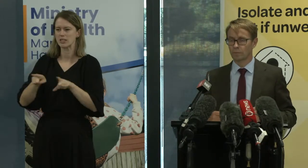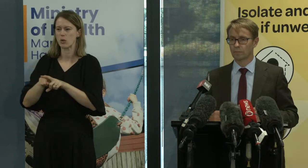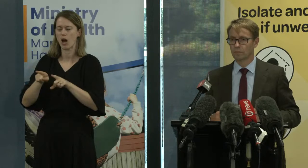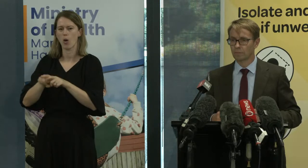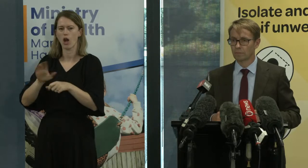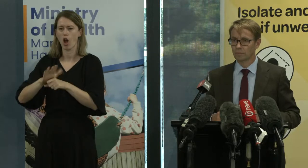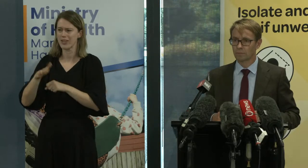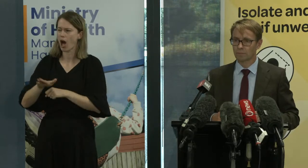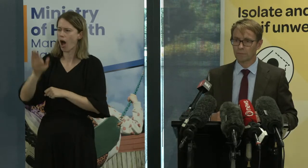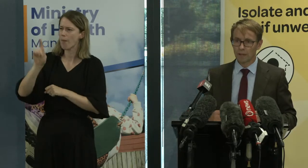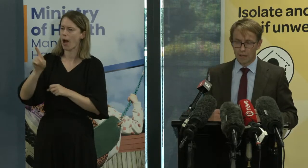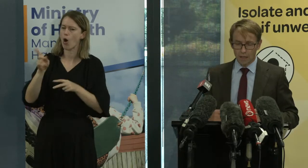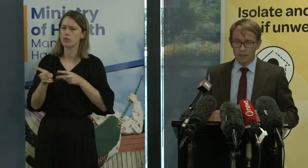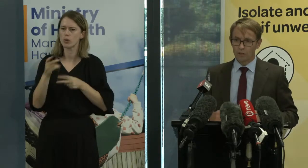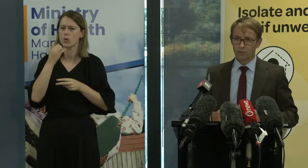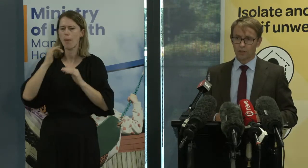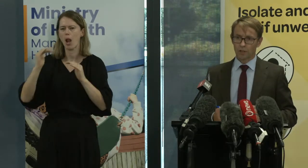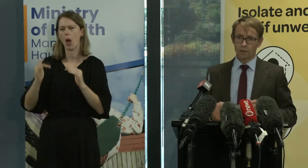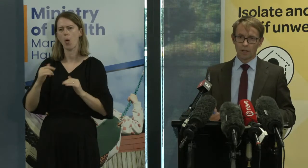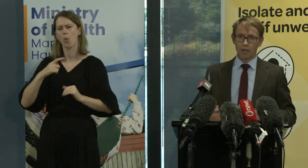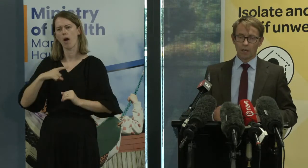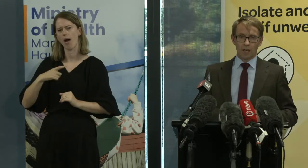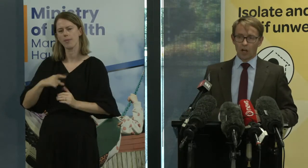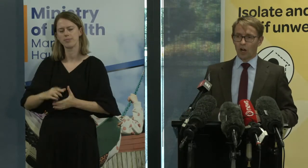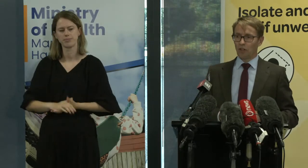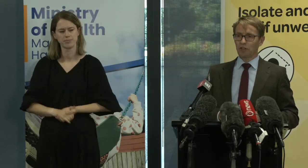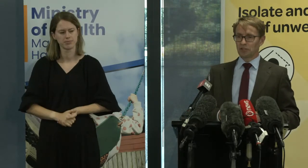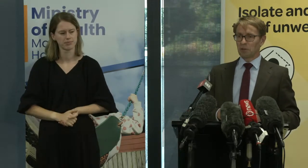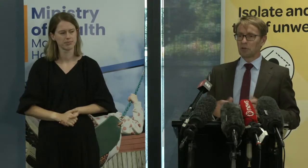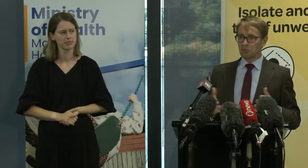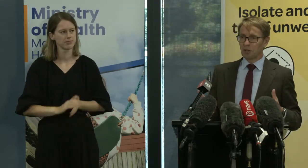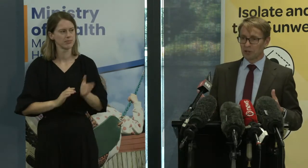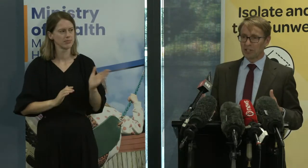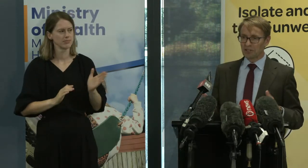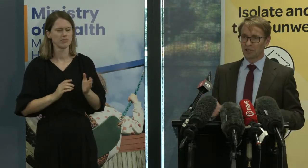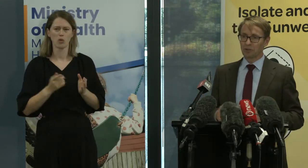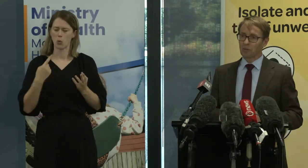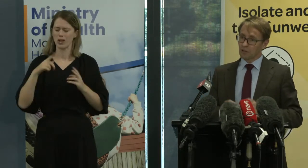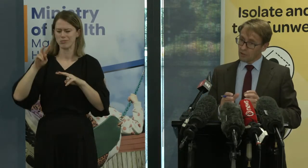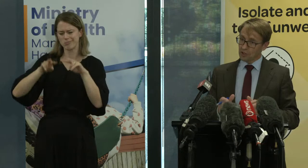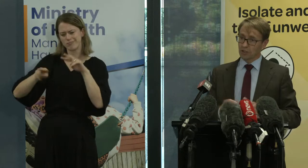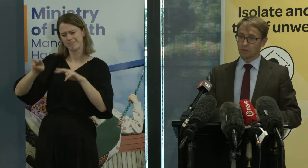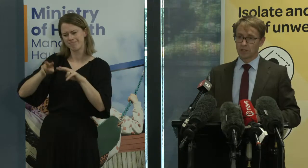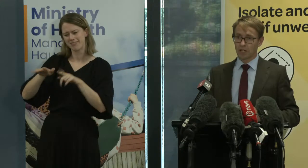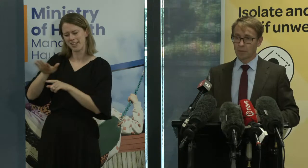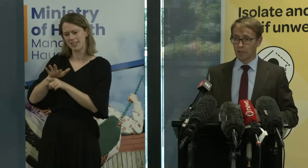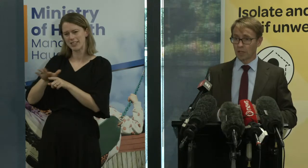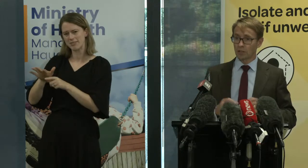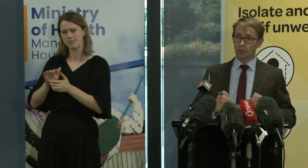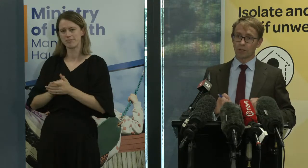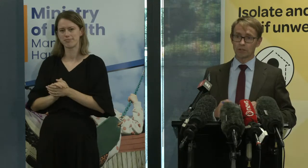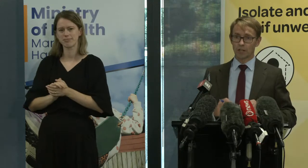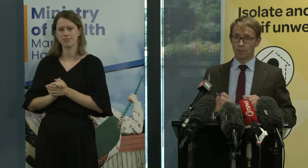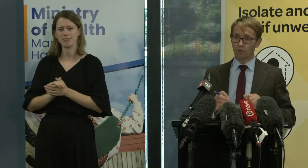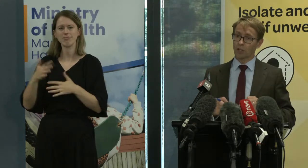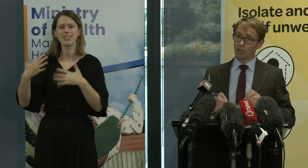smaller regions across the country? Yes, I think it's something we're looking into. One of the things I would say about Canterbury is they're providing a lot